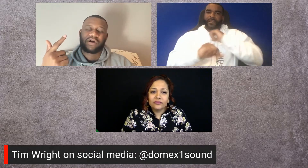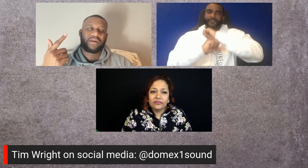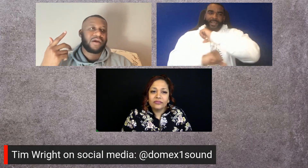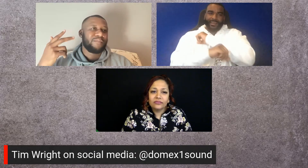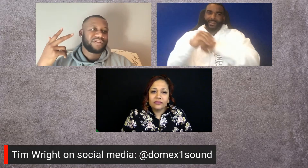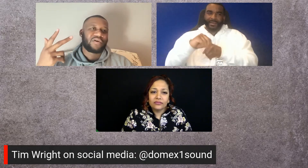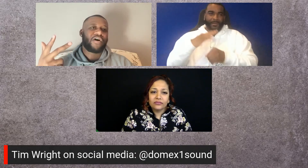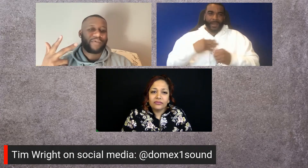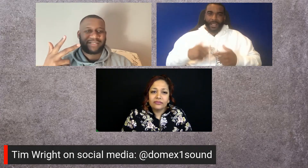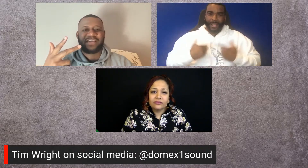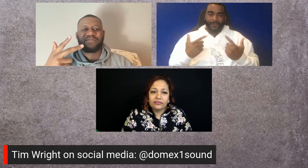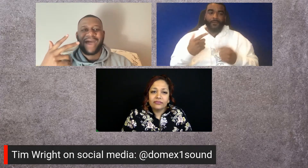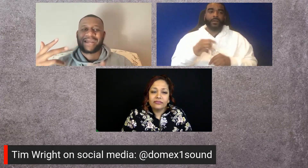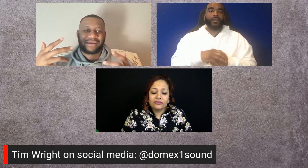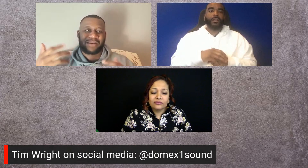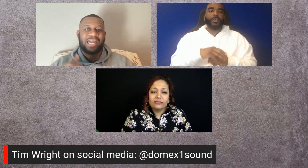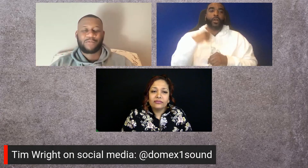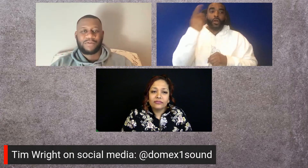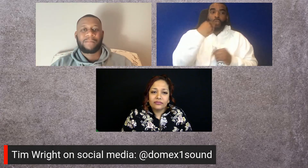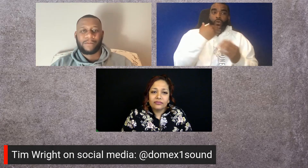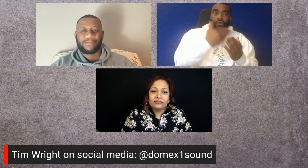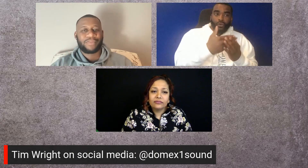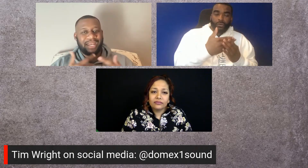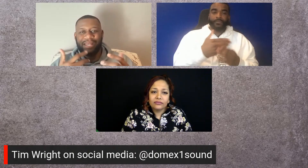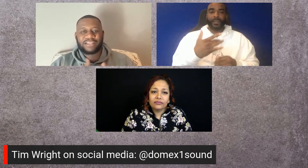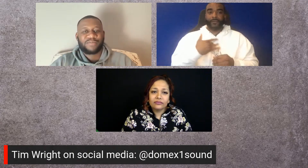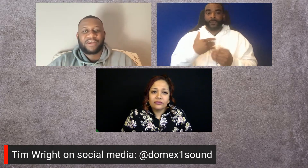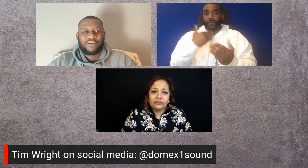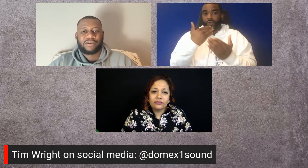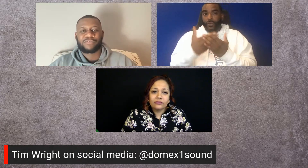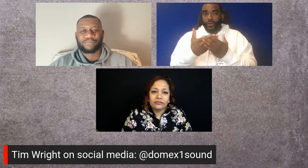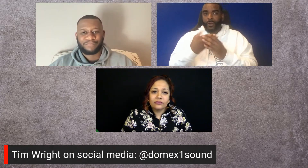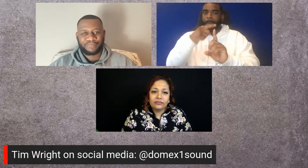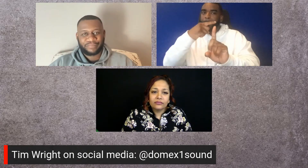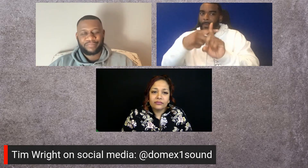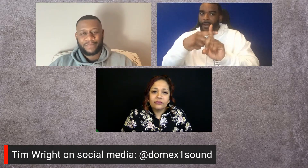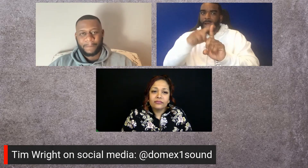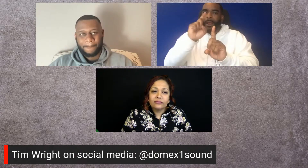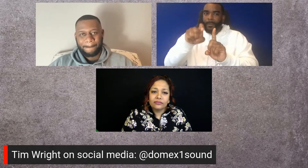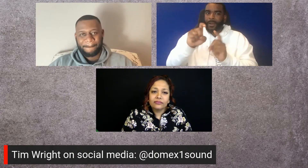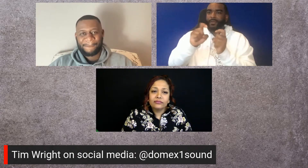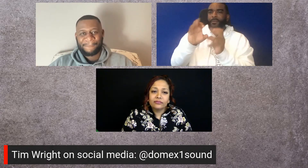feel good, but to always get back and connect with people. And it's been incredible.